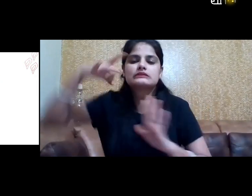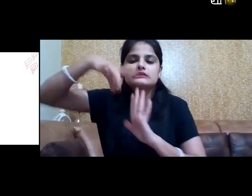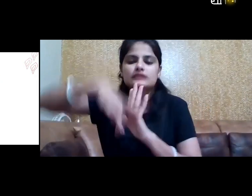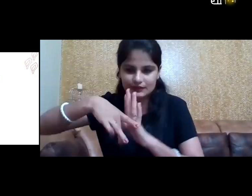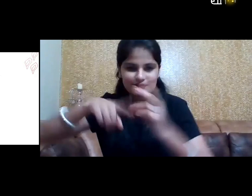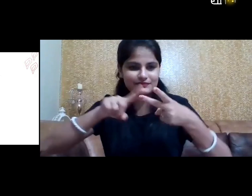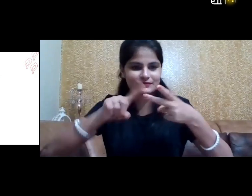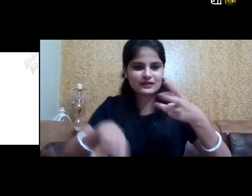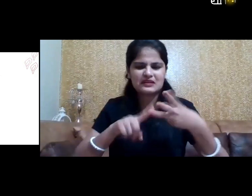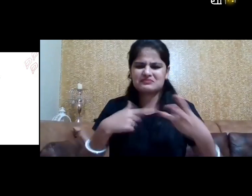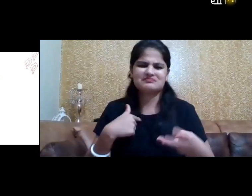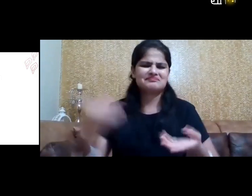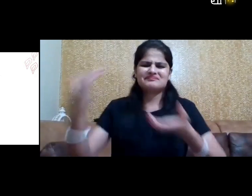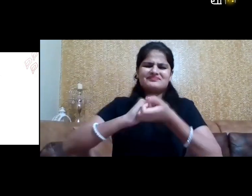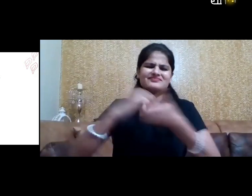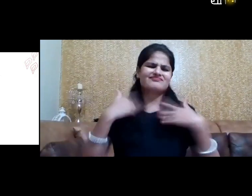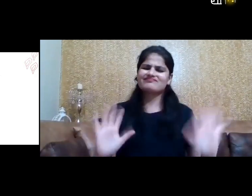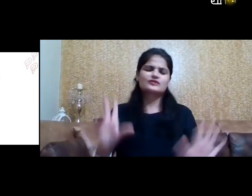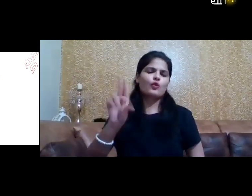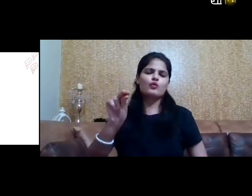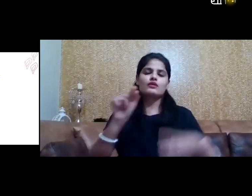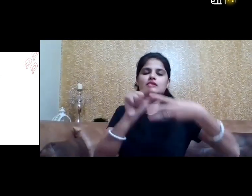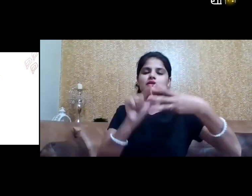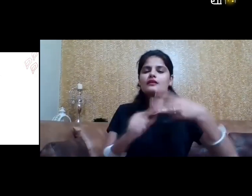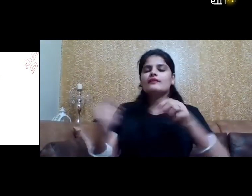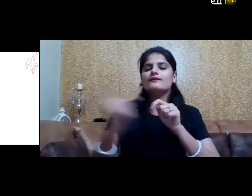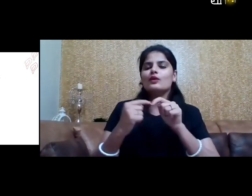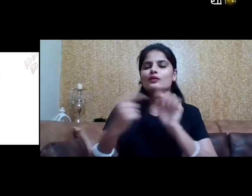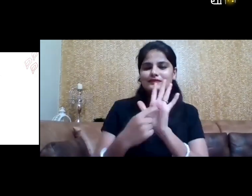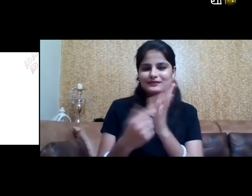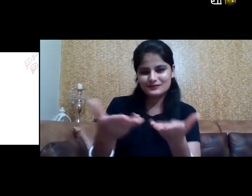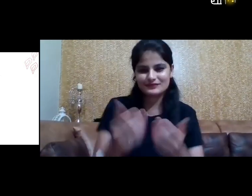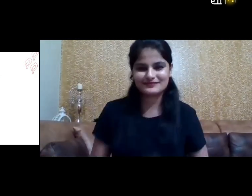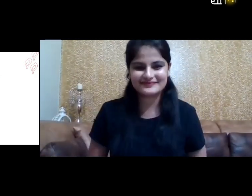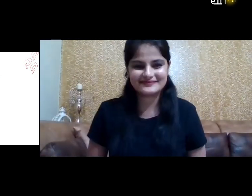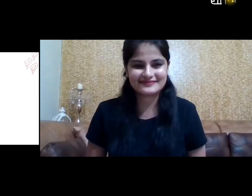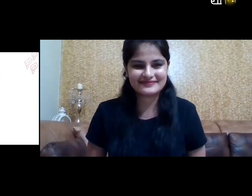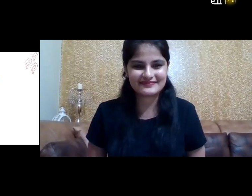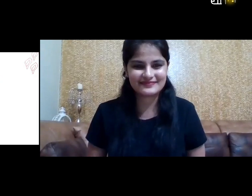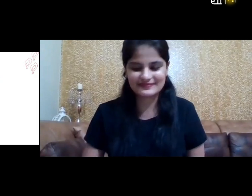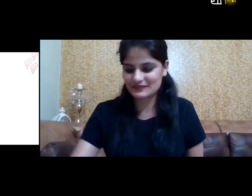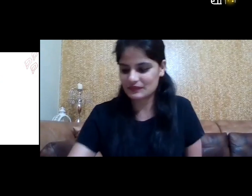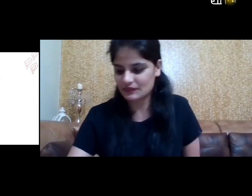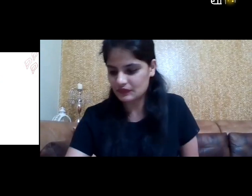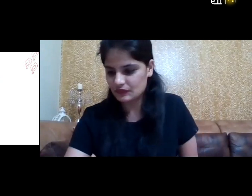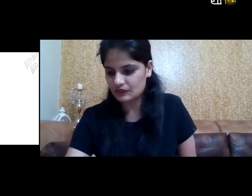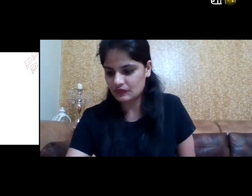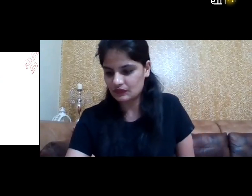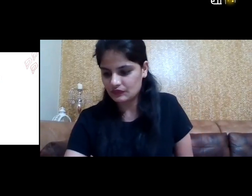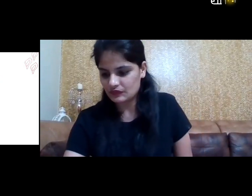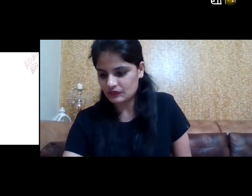I need more information to understand, and third, no, I don't want to become a partner. So you can vote choosing these